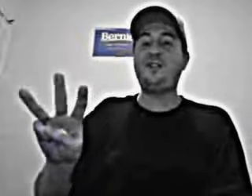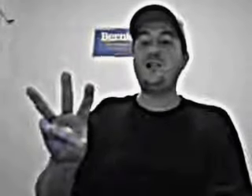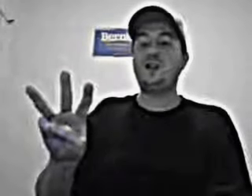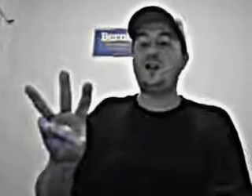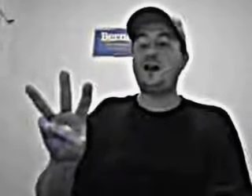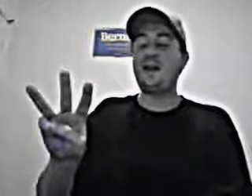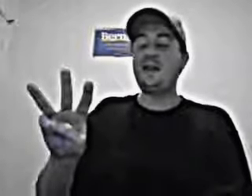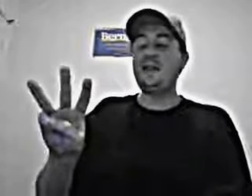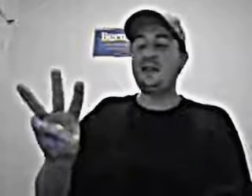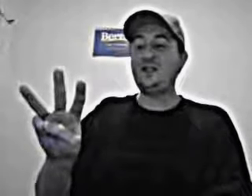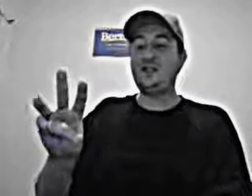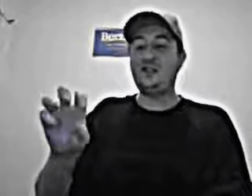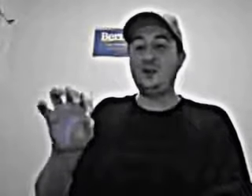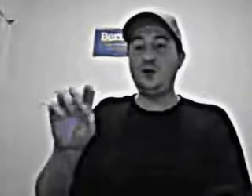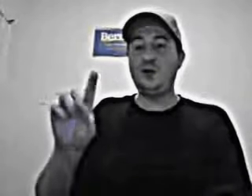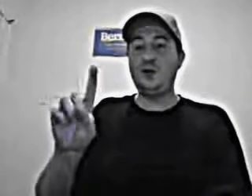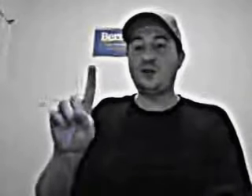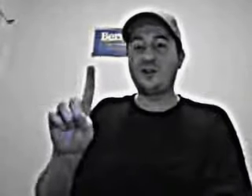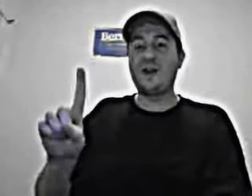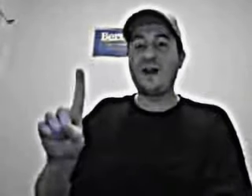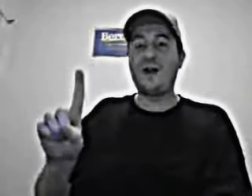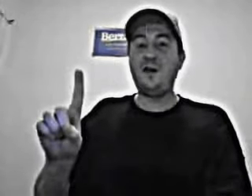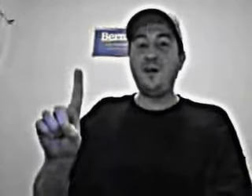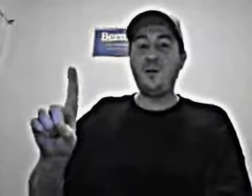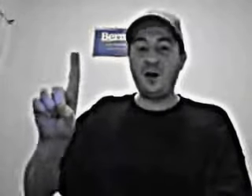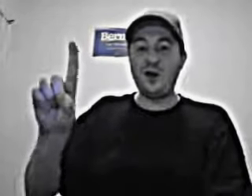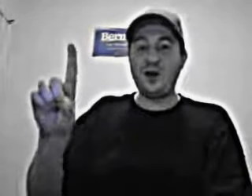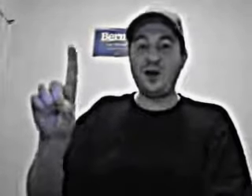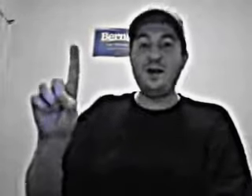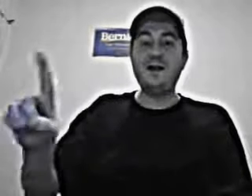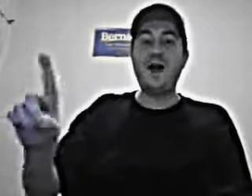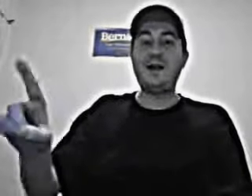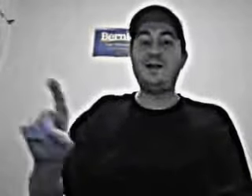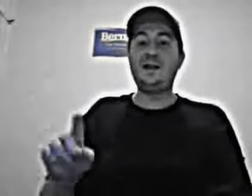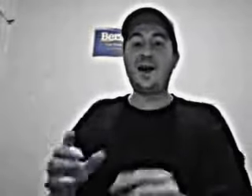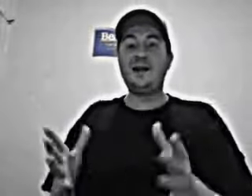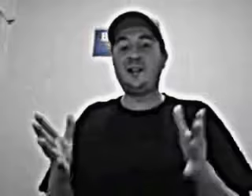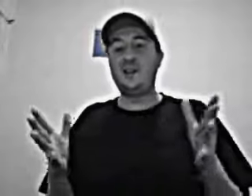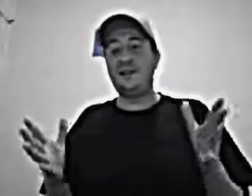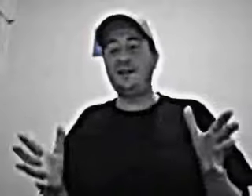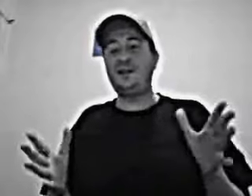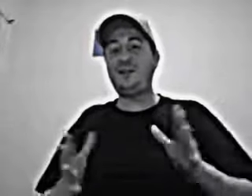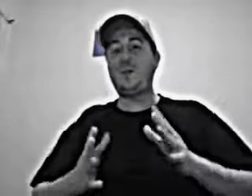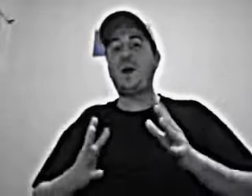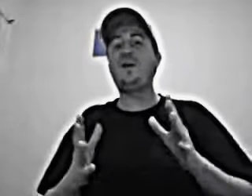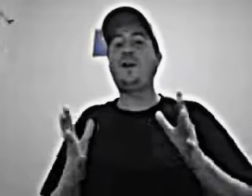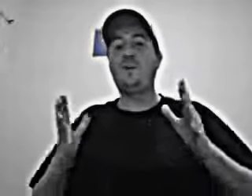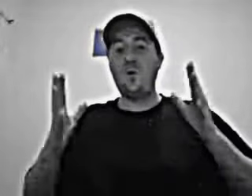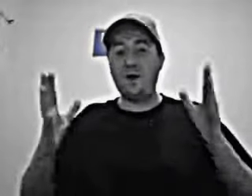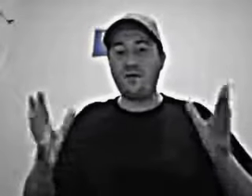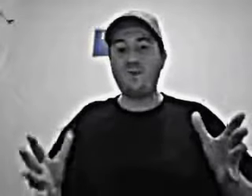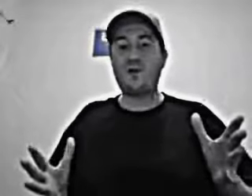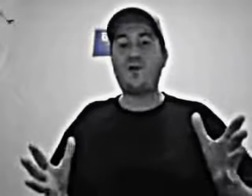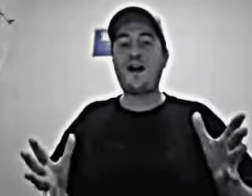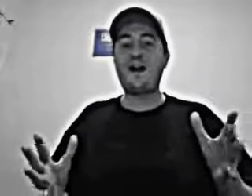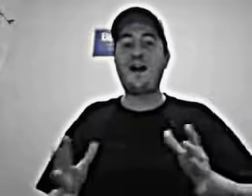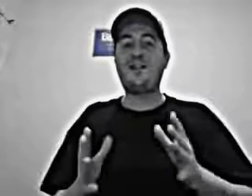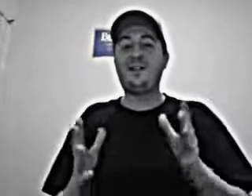Democrat seats two of them are stepping down and we only got Diana to get so at least we'll probably get one Democrat out of the